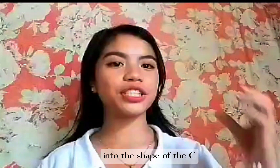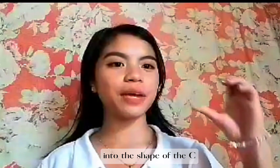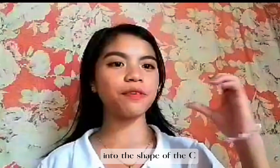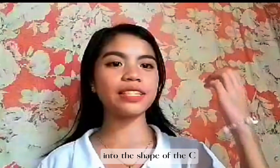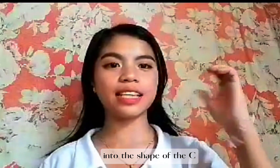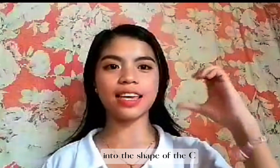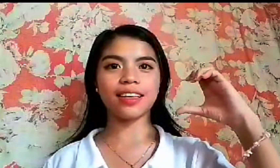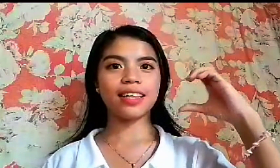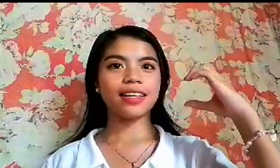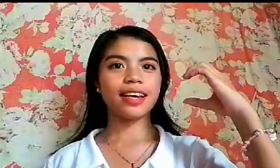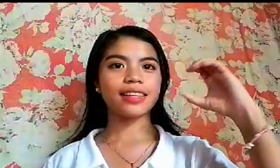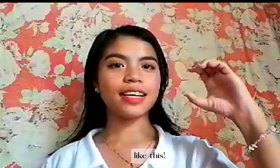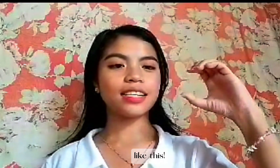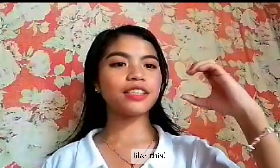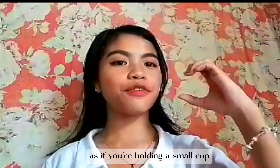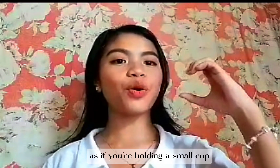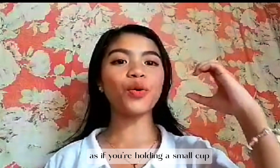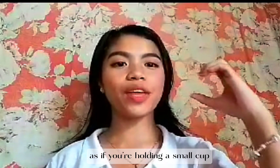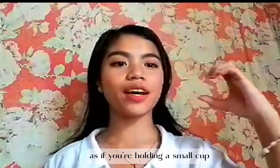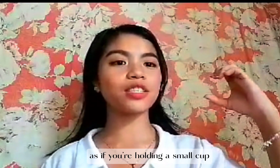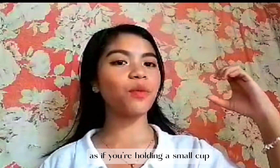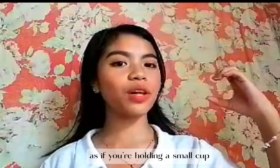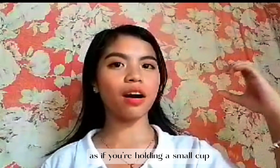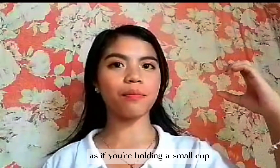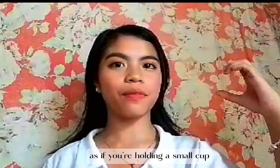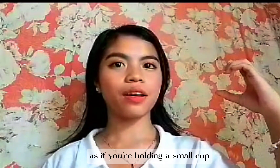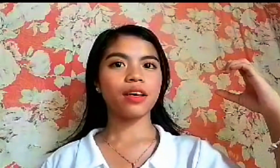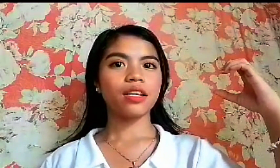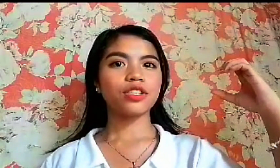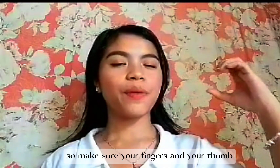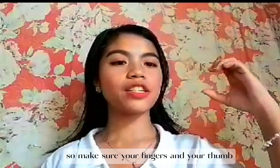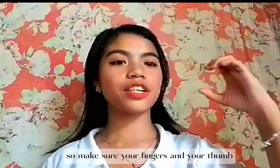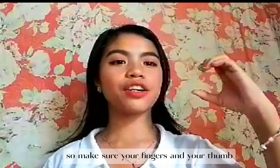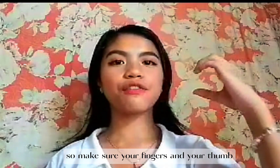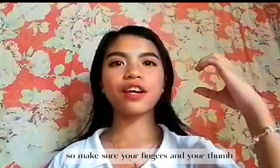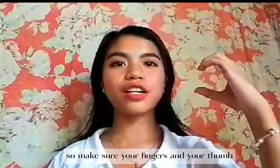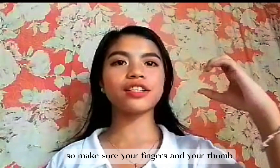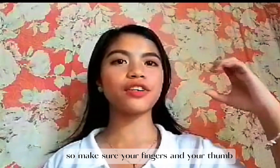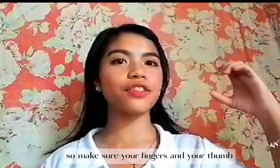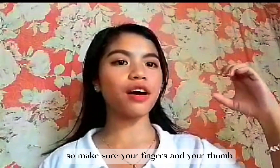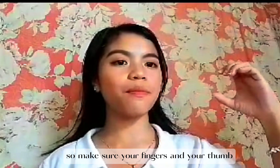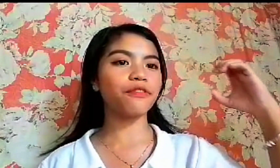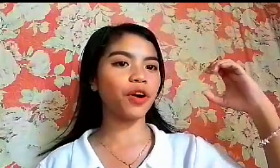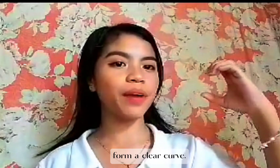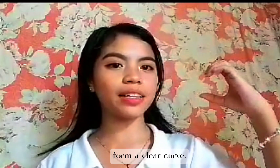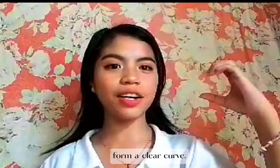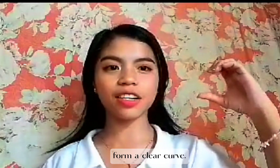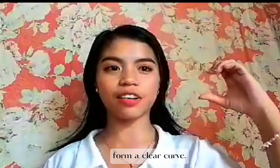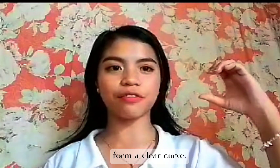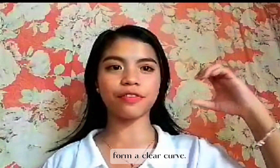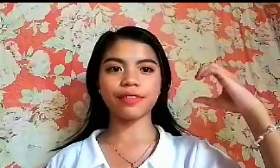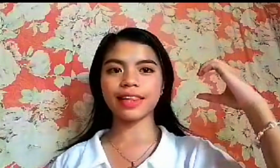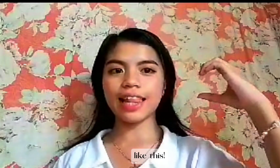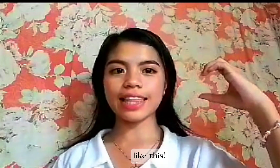shape of a C, like this, as if you're holding a small cup. So make sure your fingers and your thumb form a clear curve, like